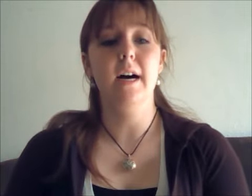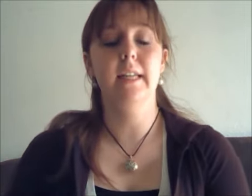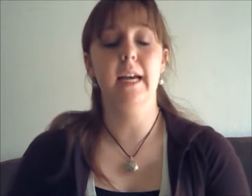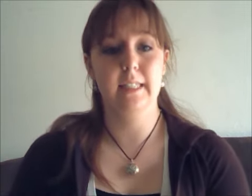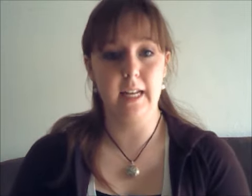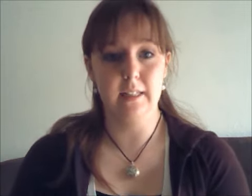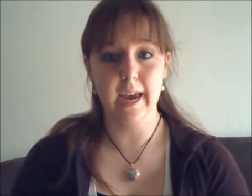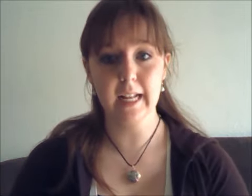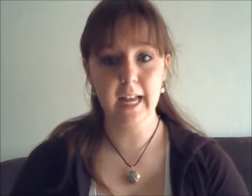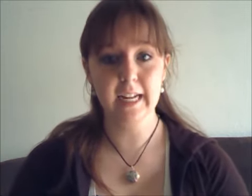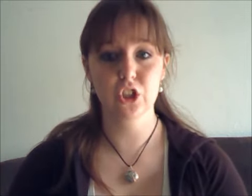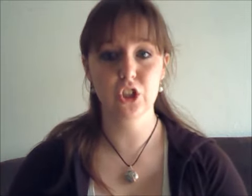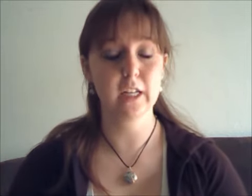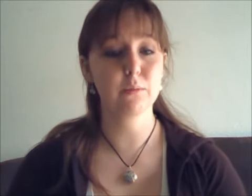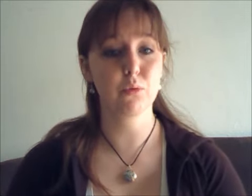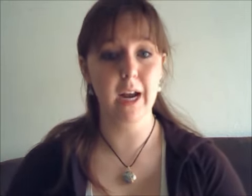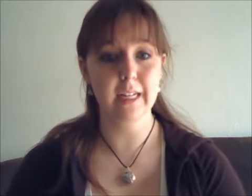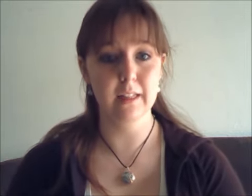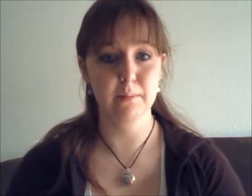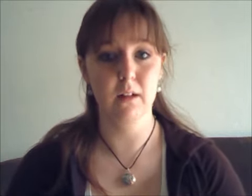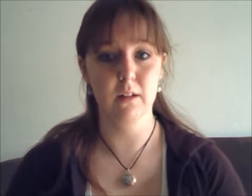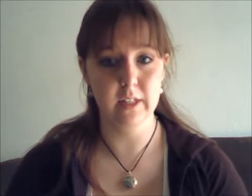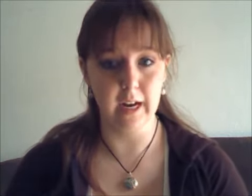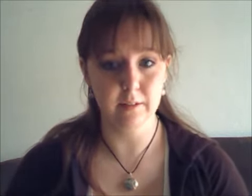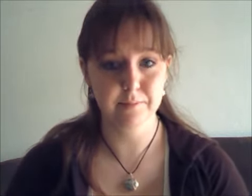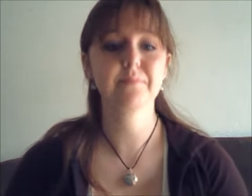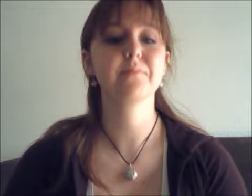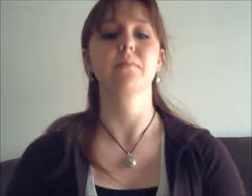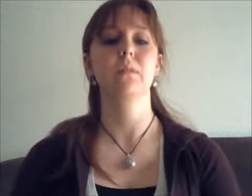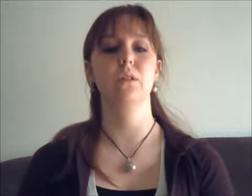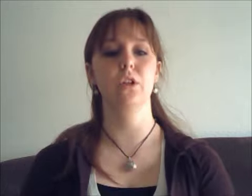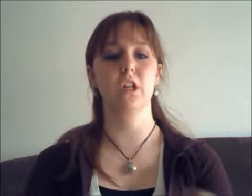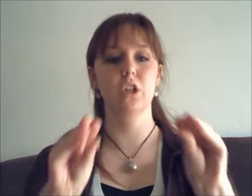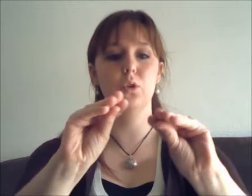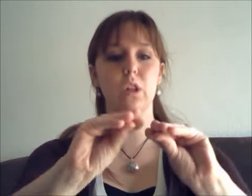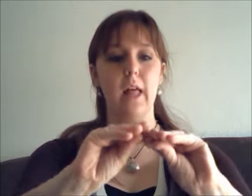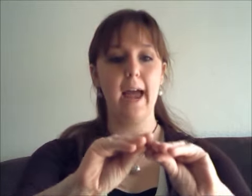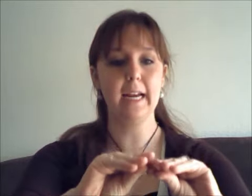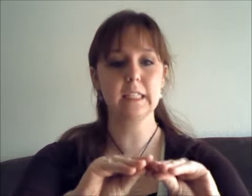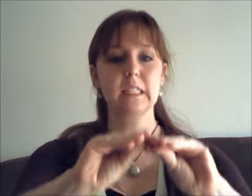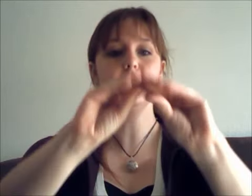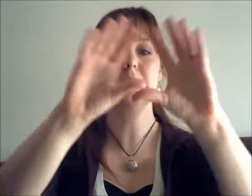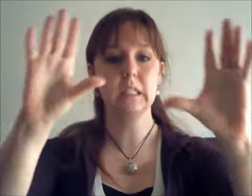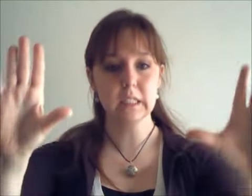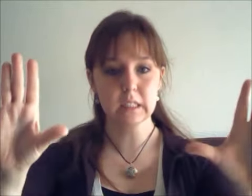Next sentence, headlights shining bright in the middle of the day. So you're going to do light,